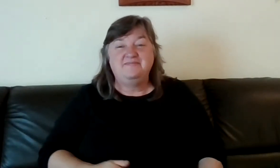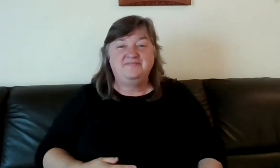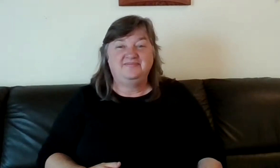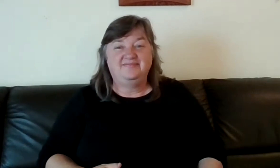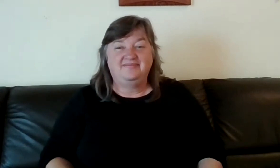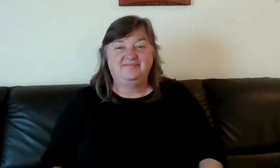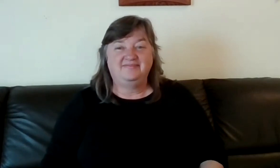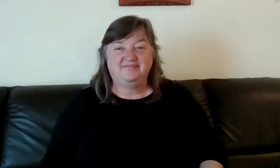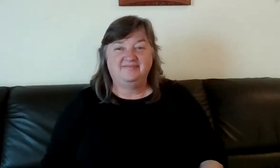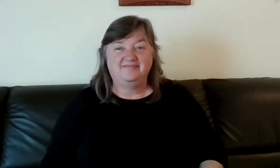Yum.